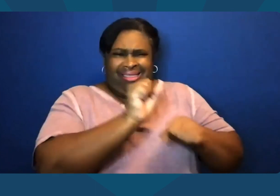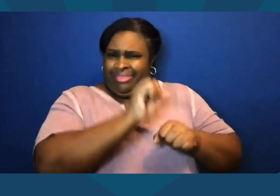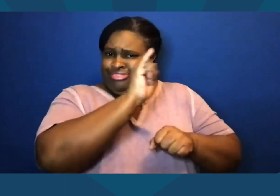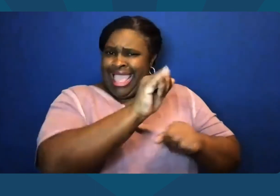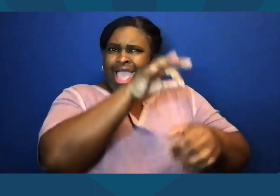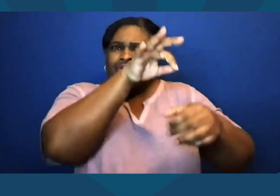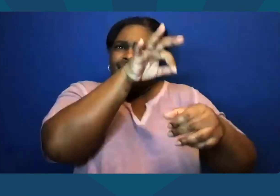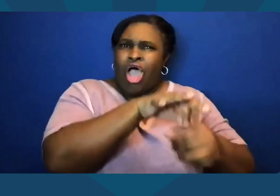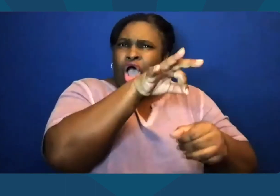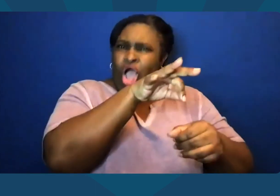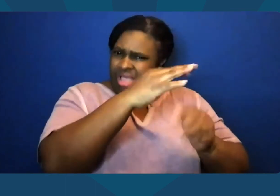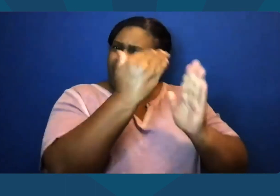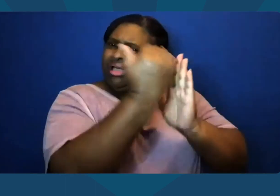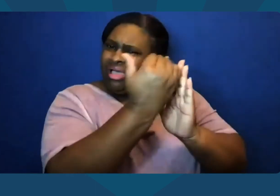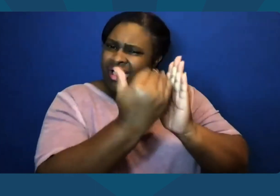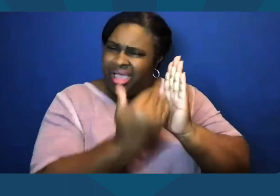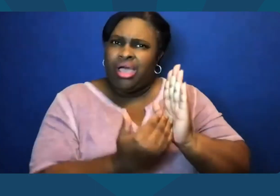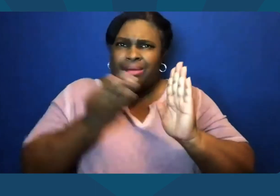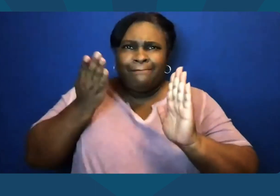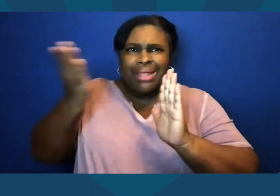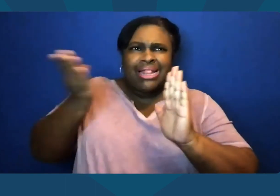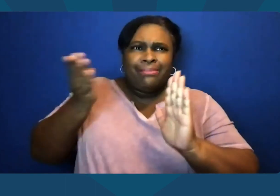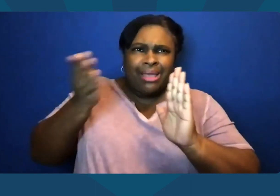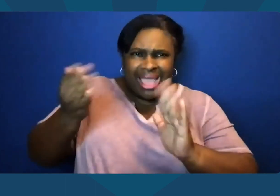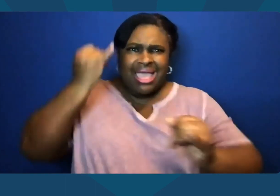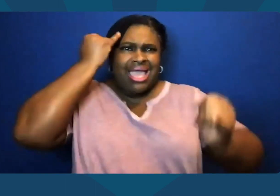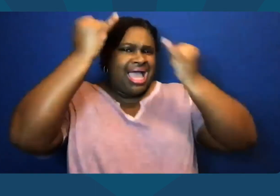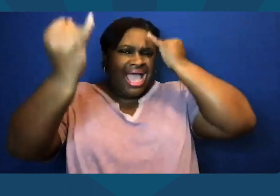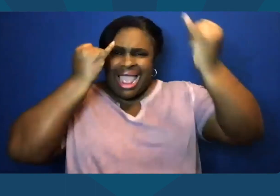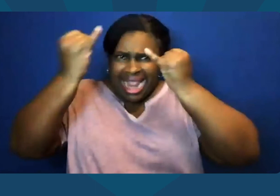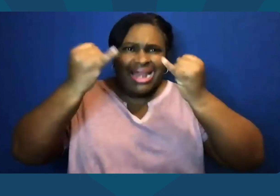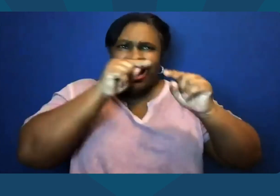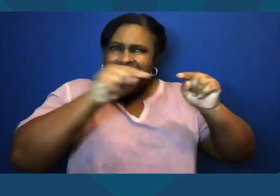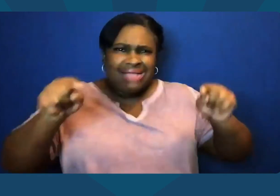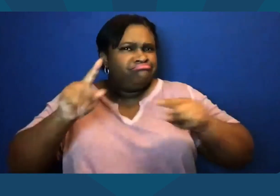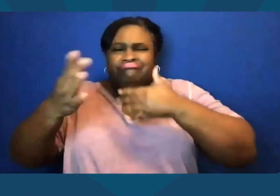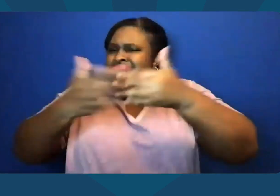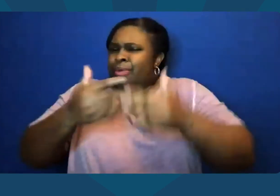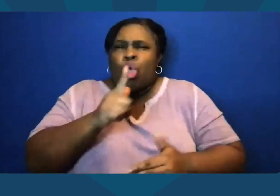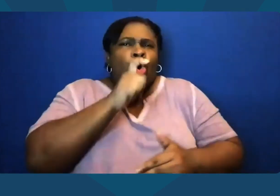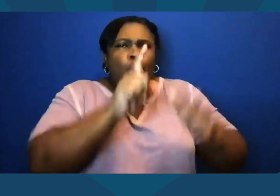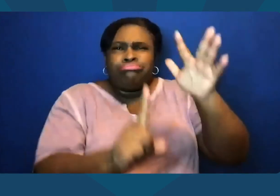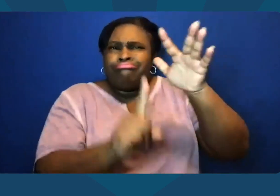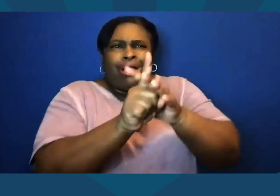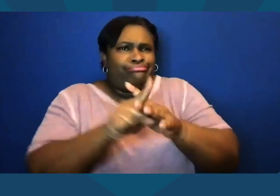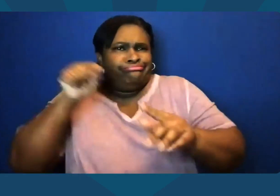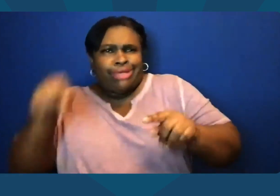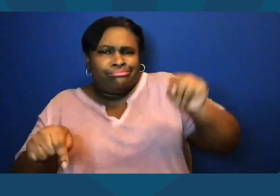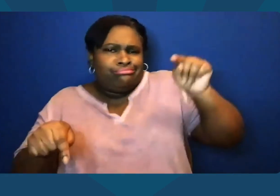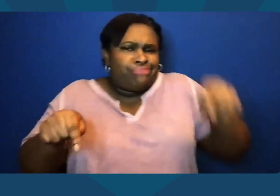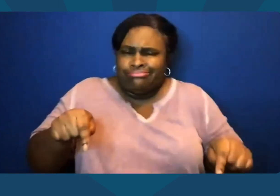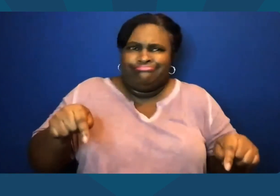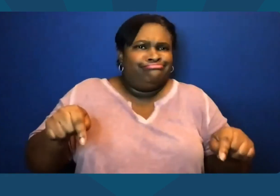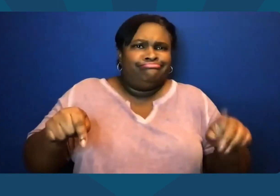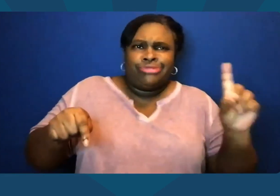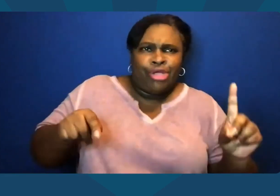on doing things the Democrat way, when what we need is someone who will vote for good